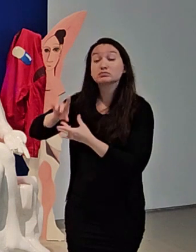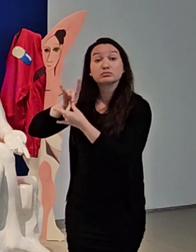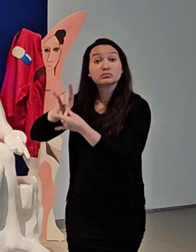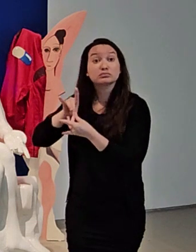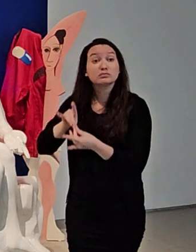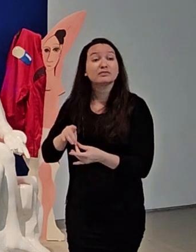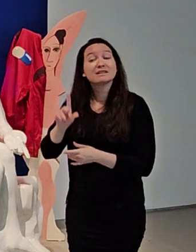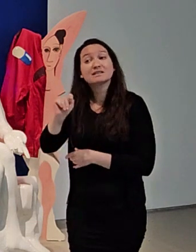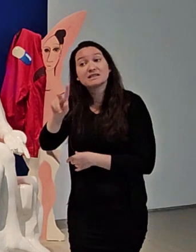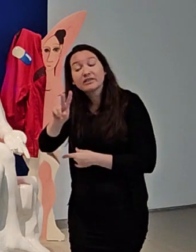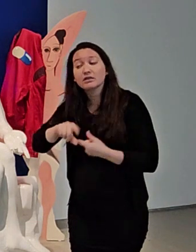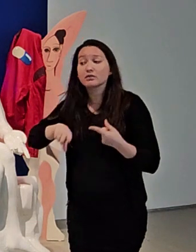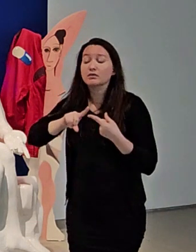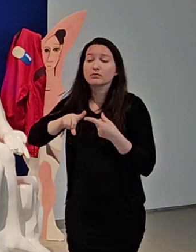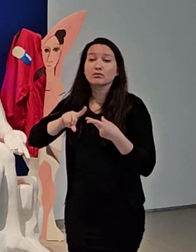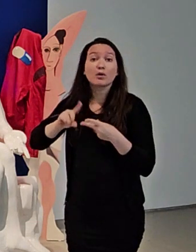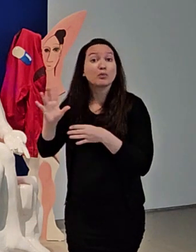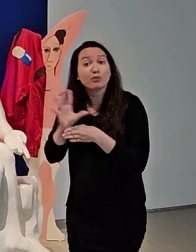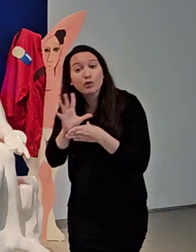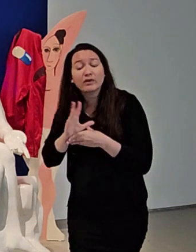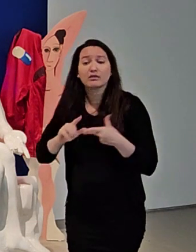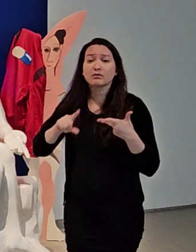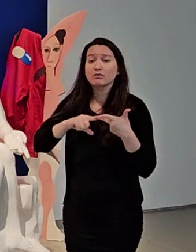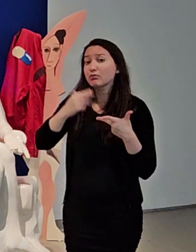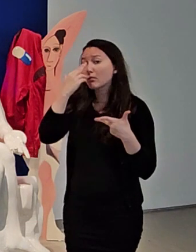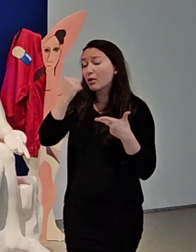think Musson combines fine art and popular culture?